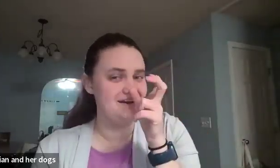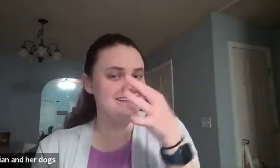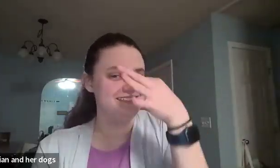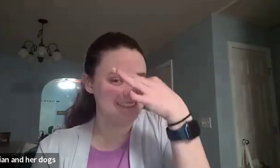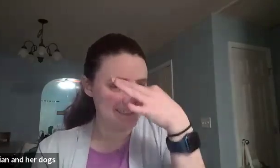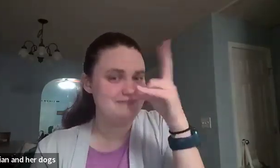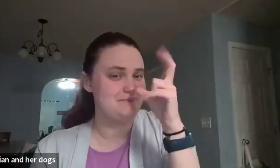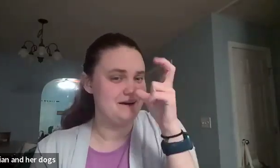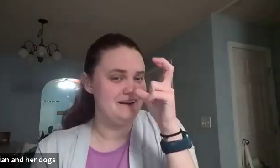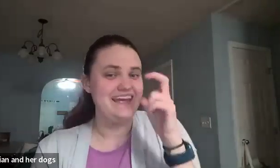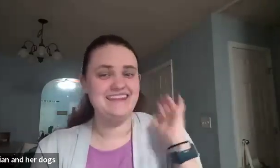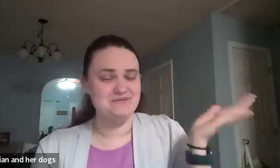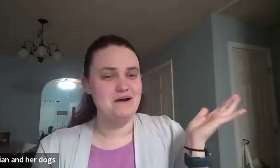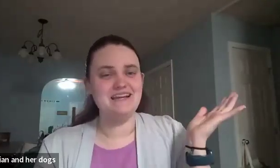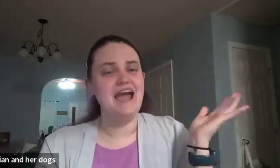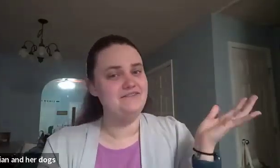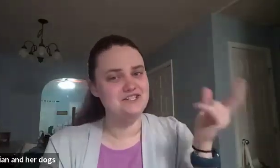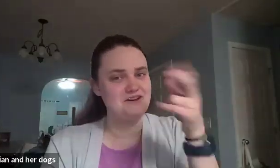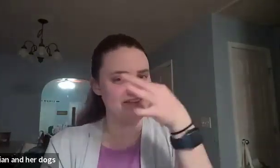bug, stink bug. And that's why I was like, I have to show y'all